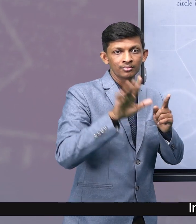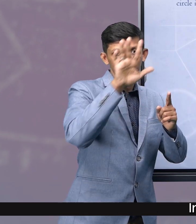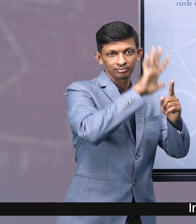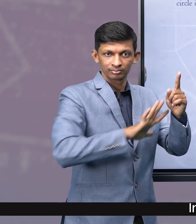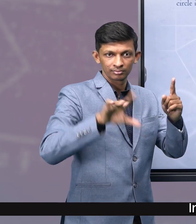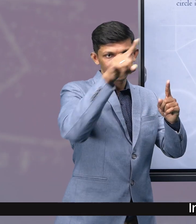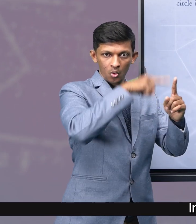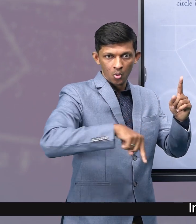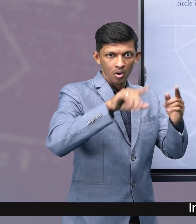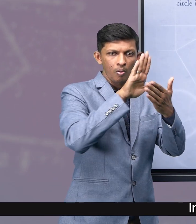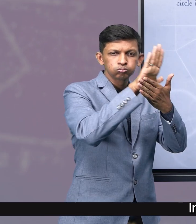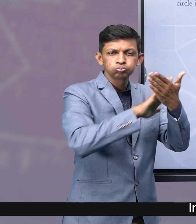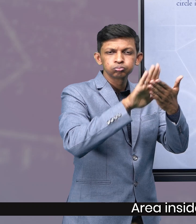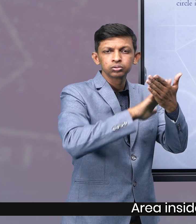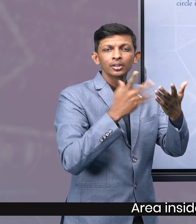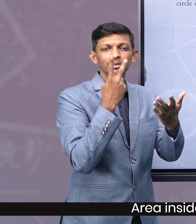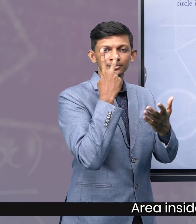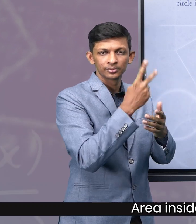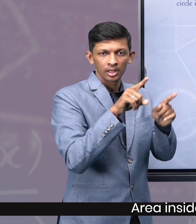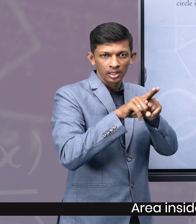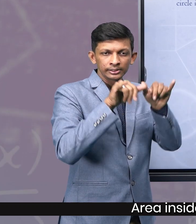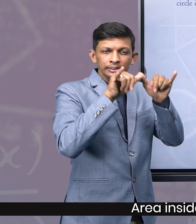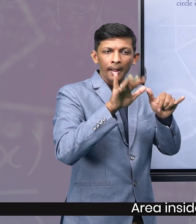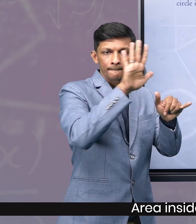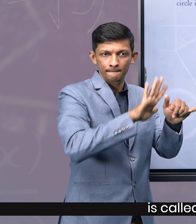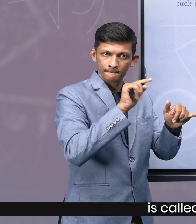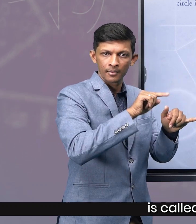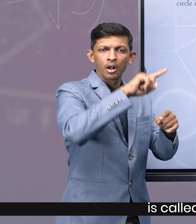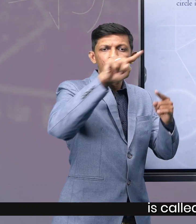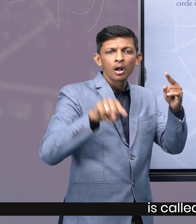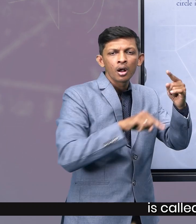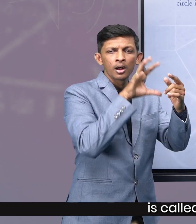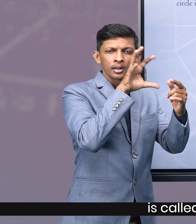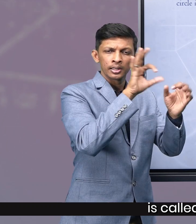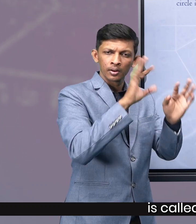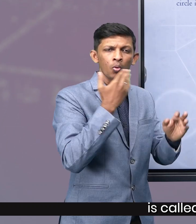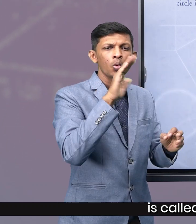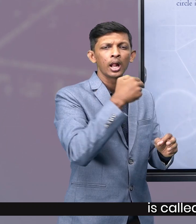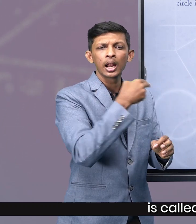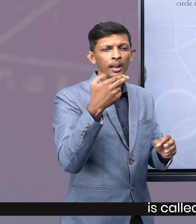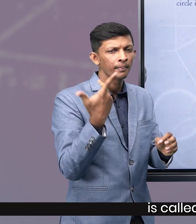Interior of the circle. Area inside the boundary of the circle is called the interior of the circle.